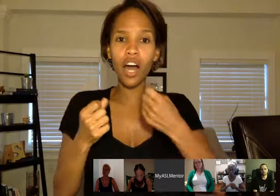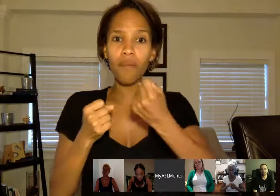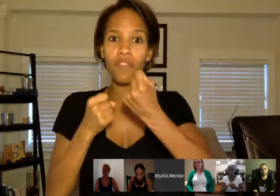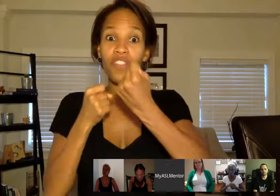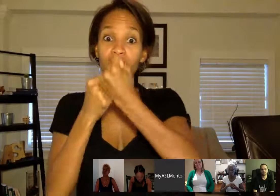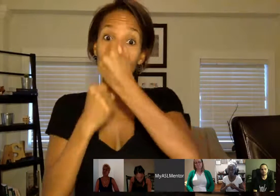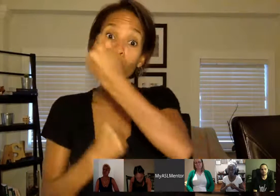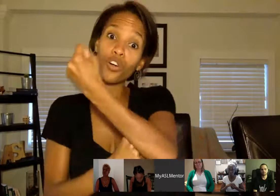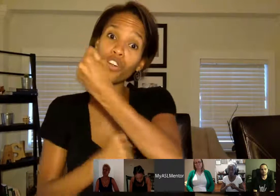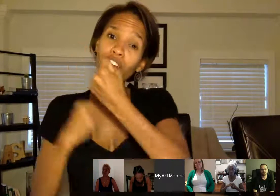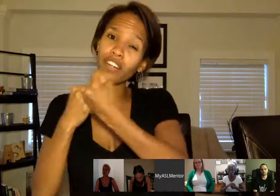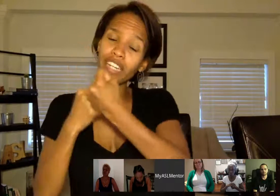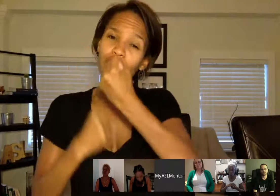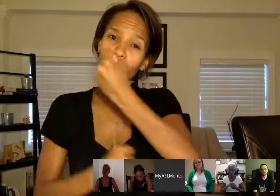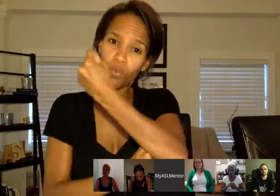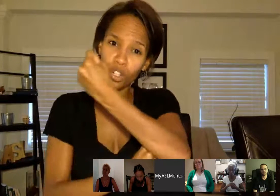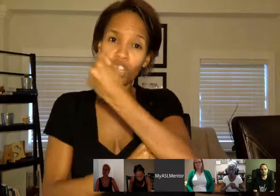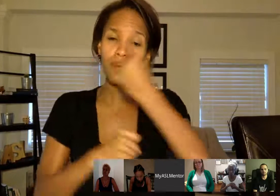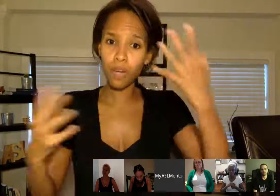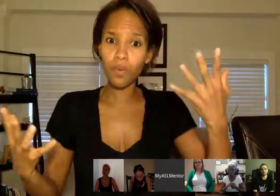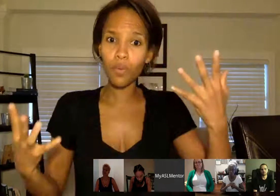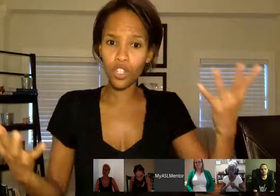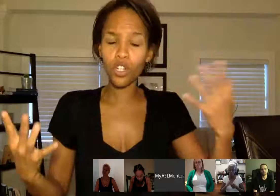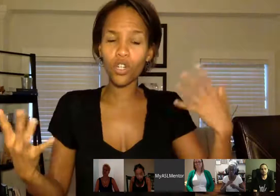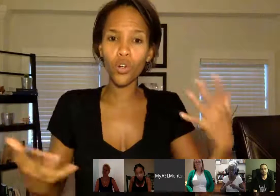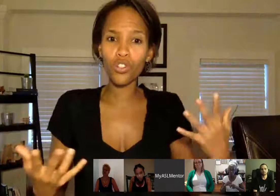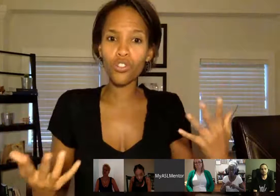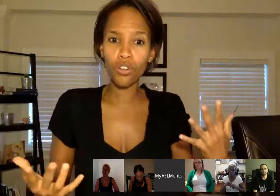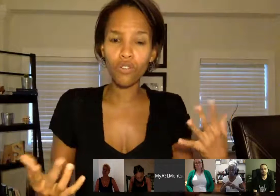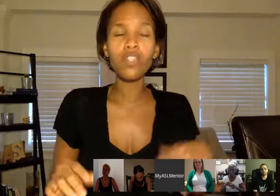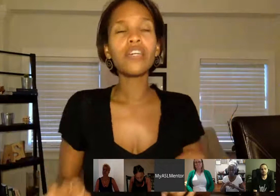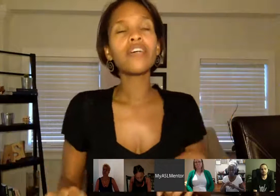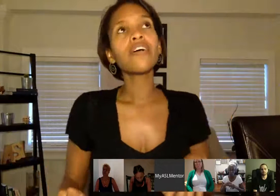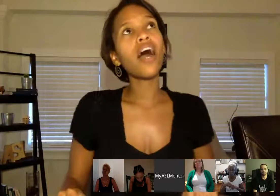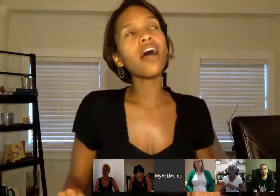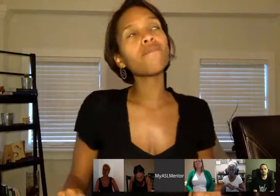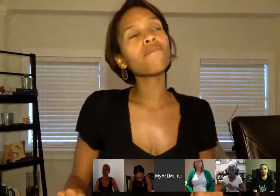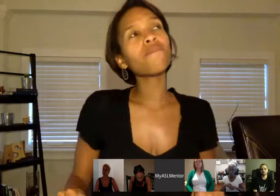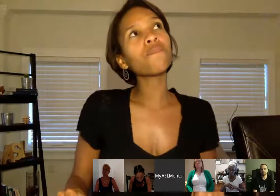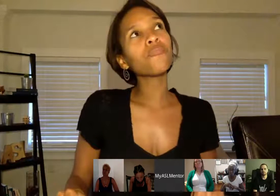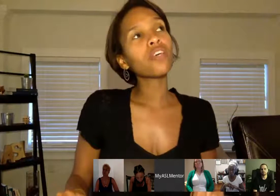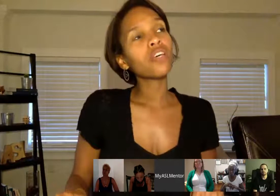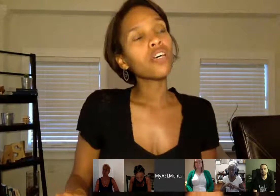interpretation, this word foundation, which comes up with cornerstone.